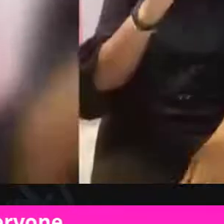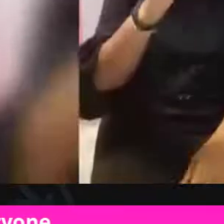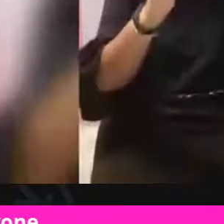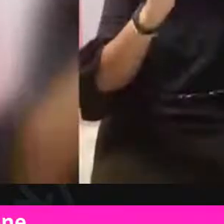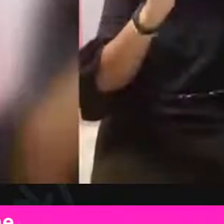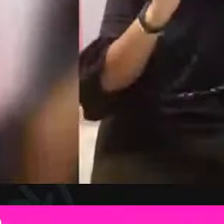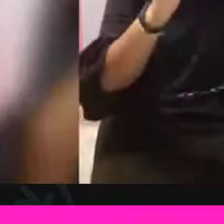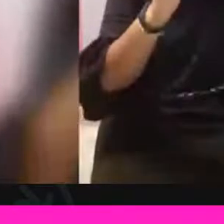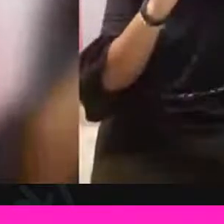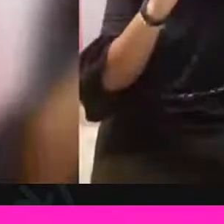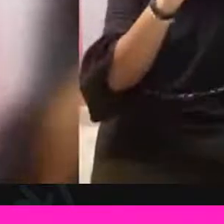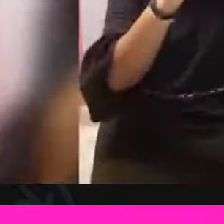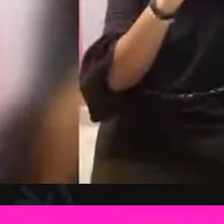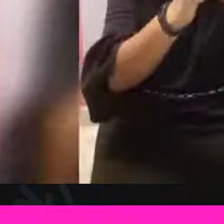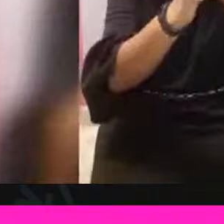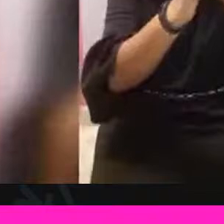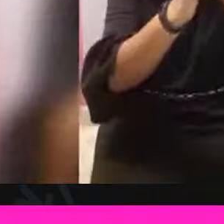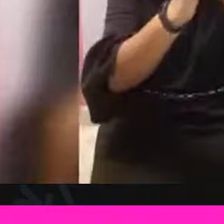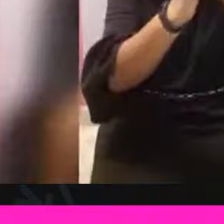gambar,